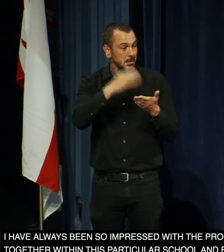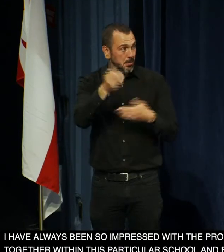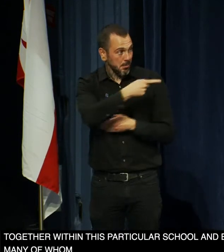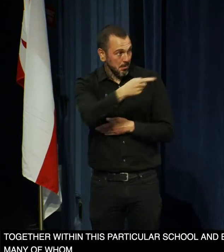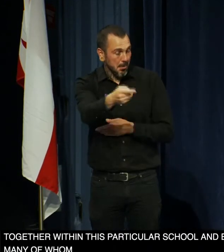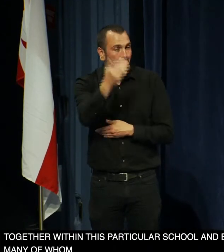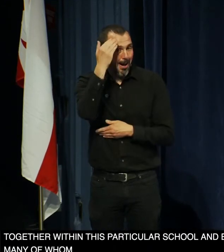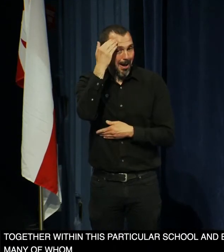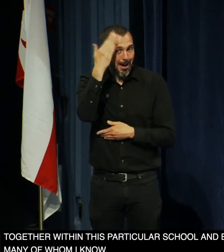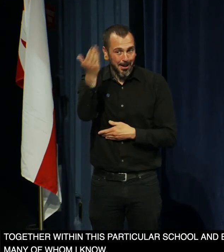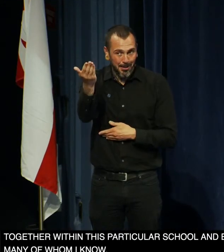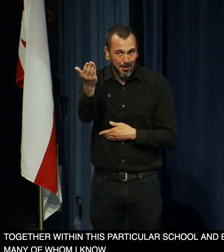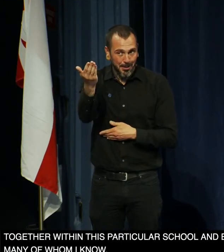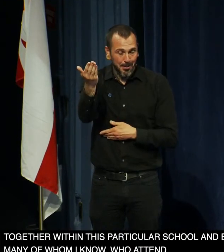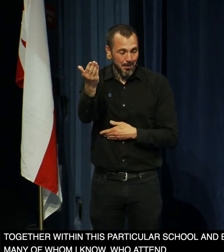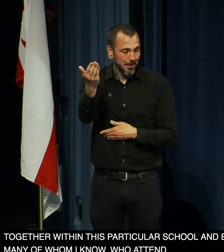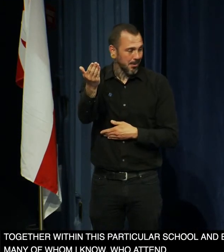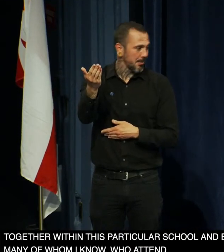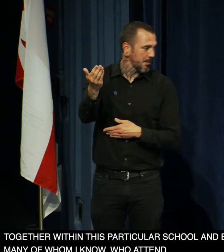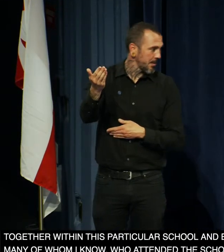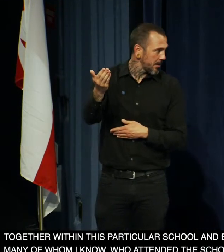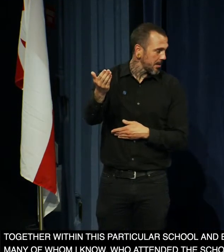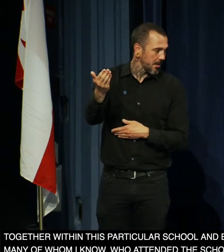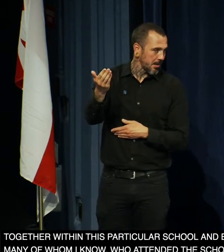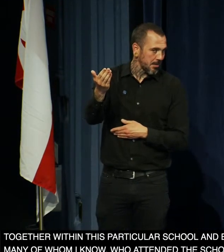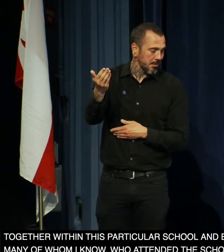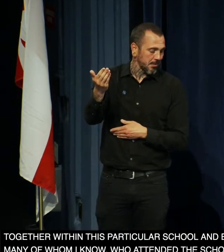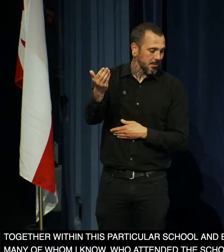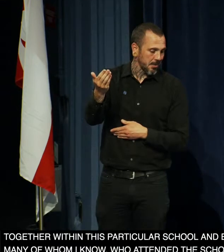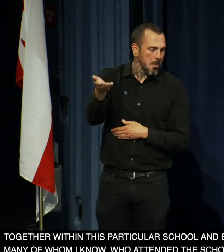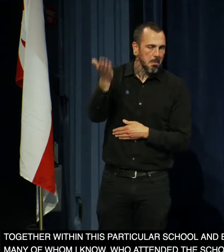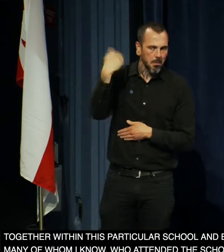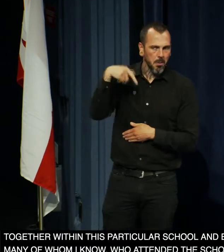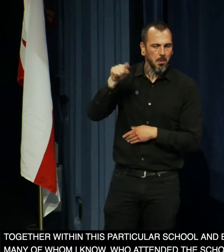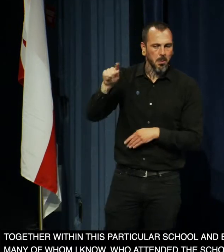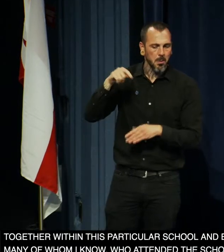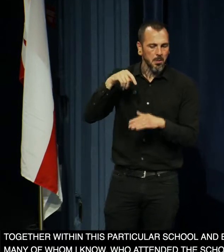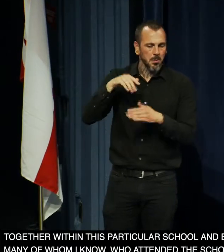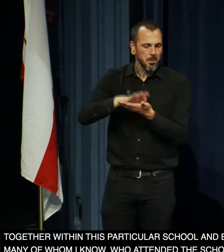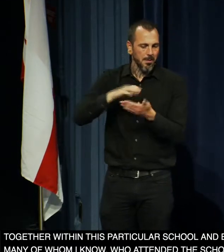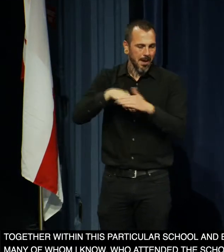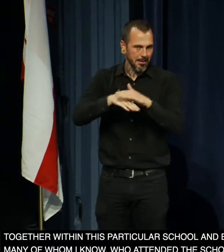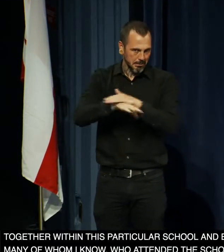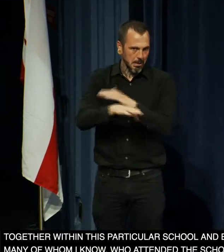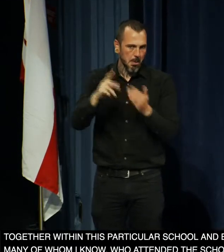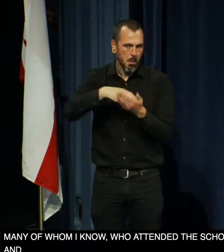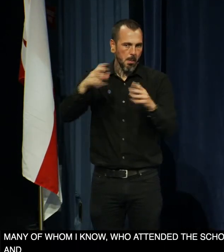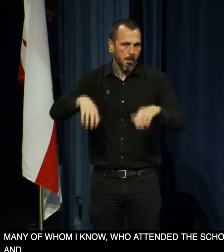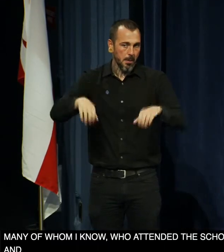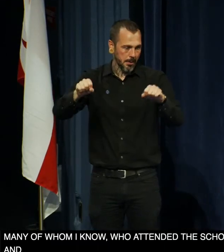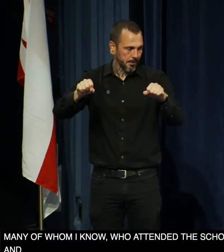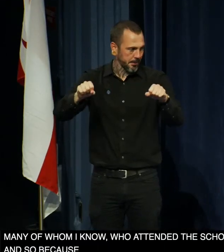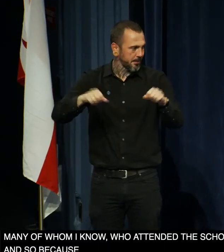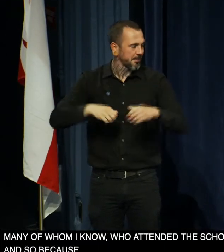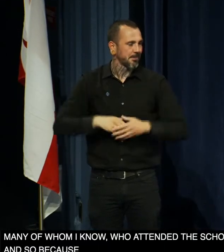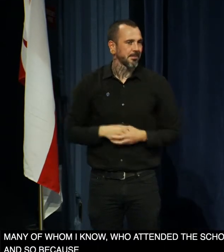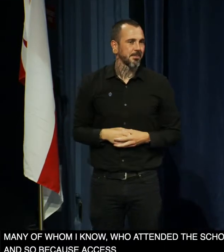people, nation. Our relationship is based on a series of peace and friendship treaties between the Mi'kmaq Nation and the